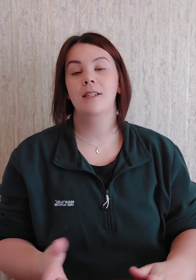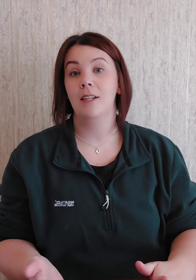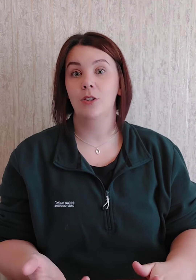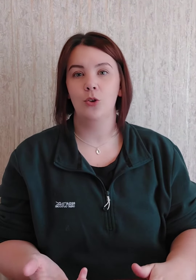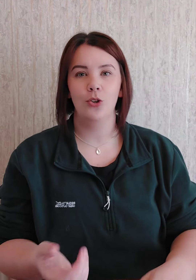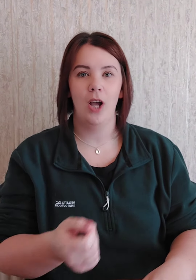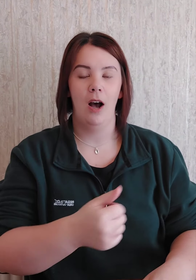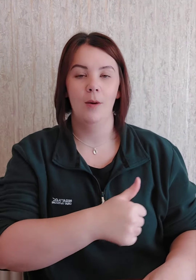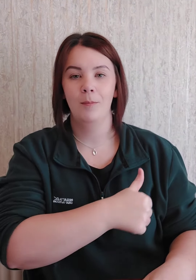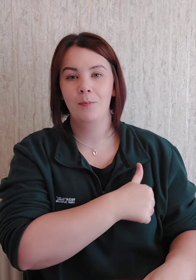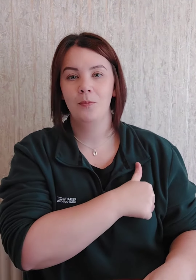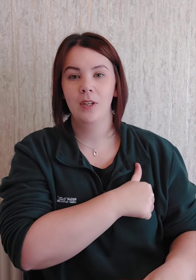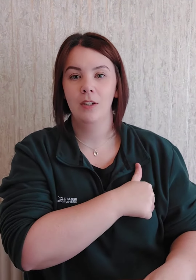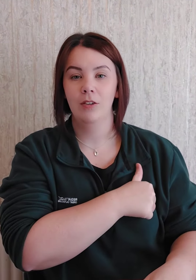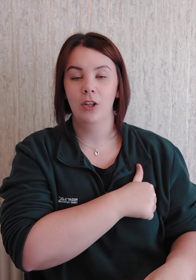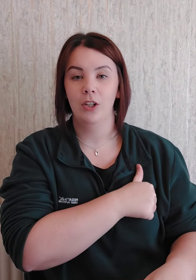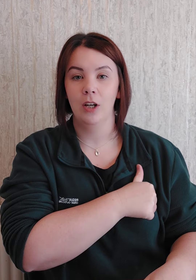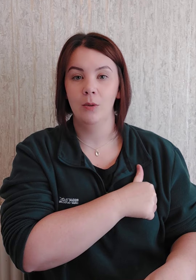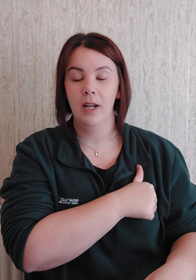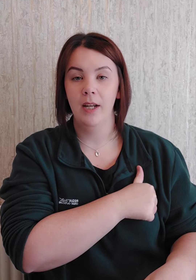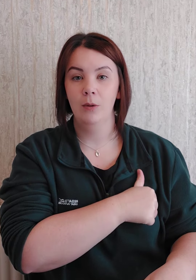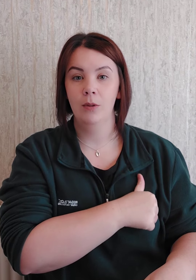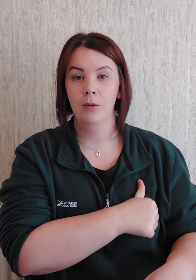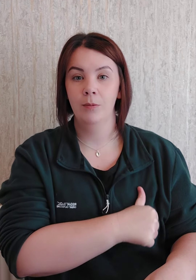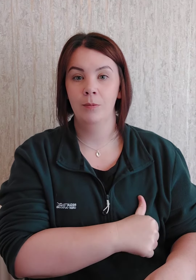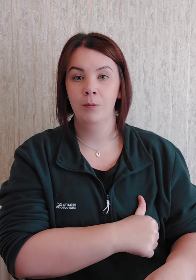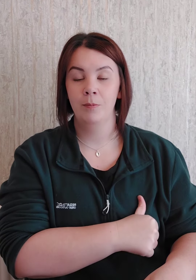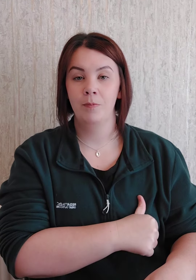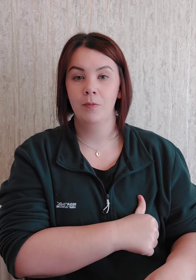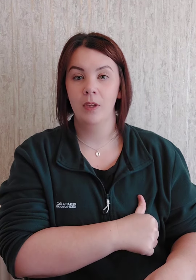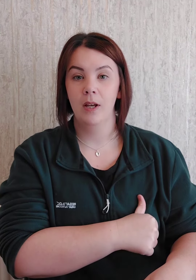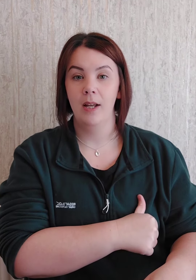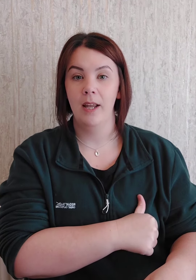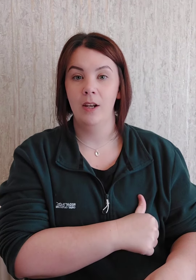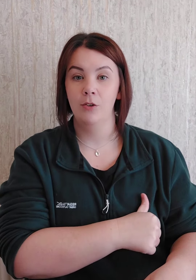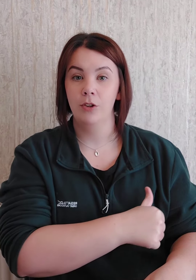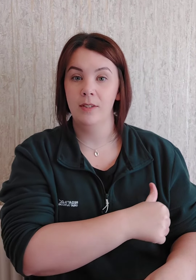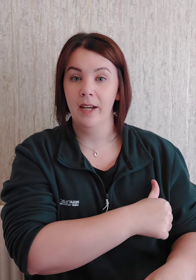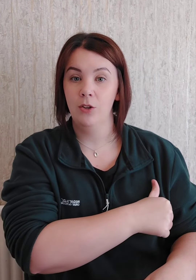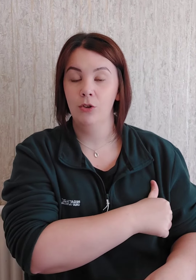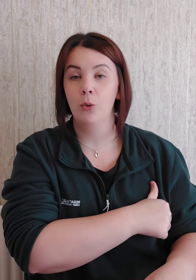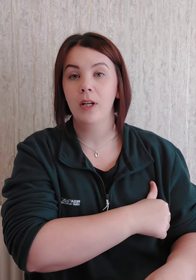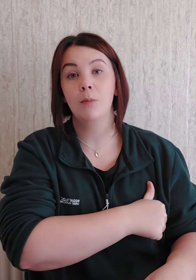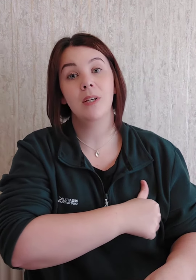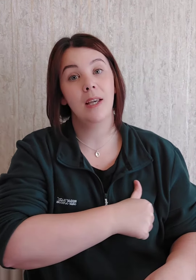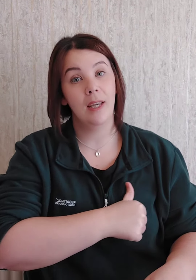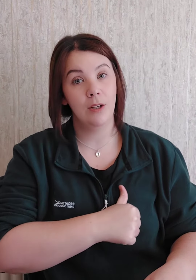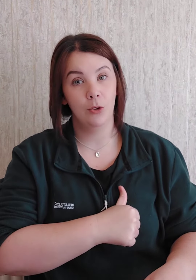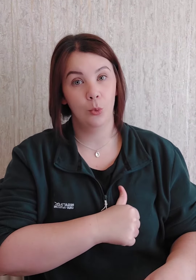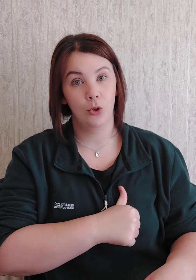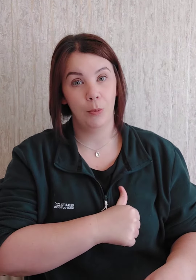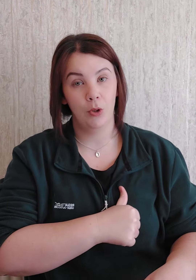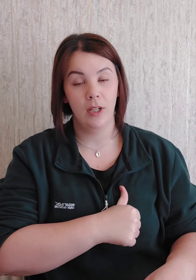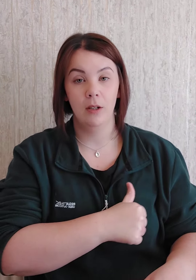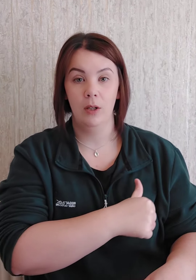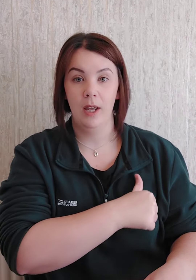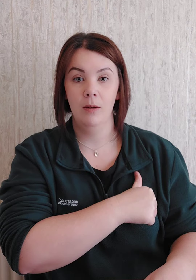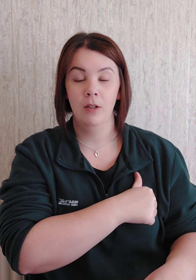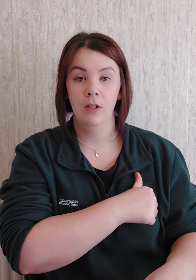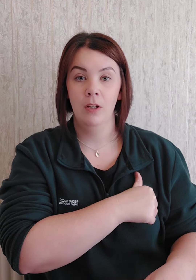is to cross your heart. So you're going to go down, and then the second stroke it comes in towards your body. Okay,